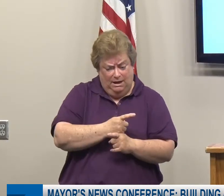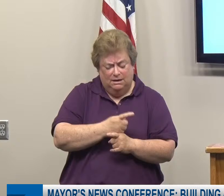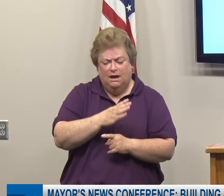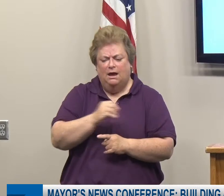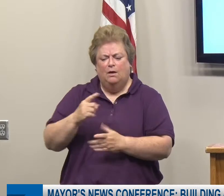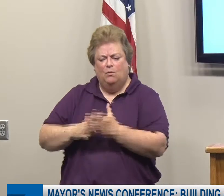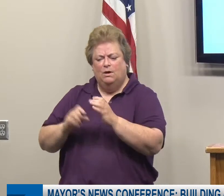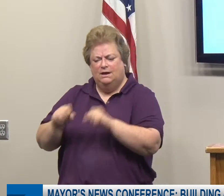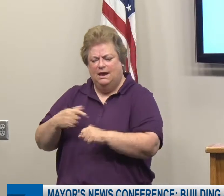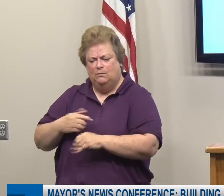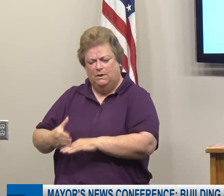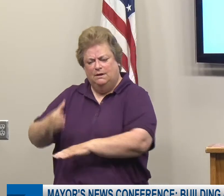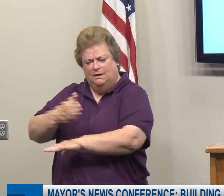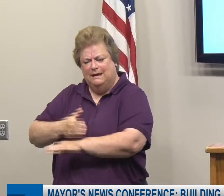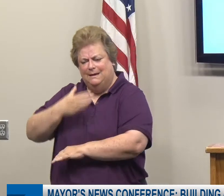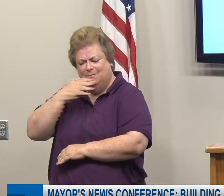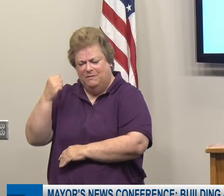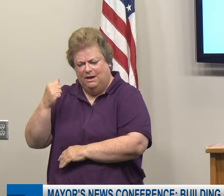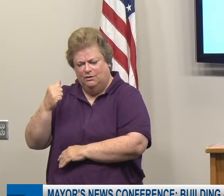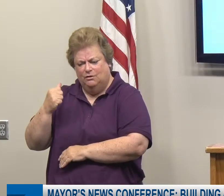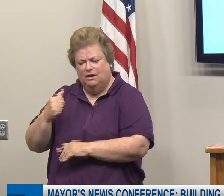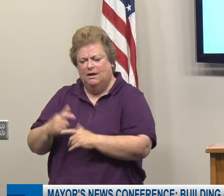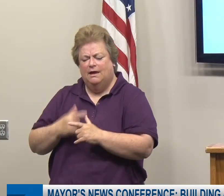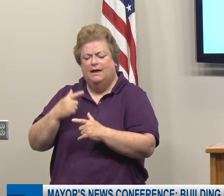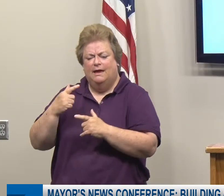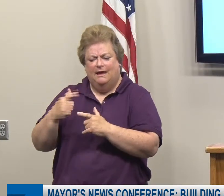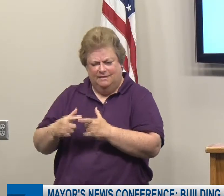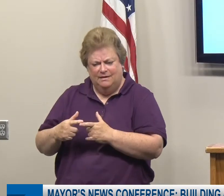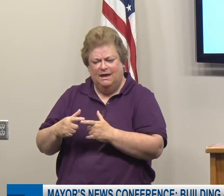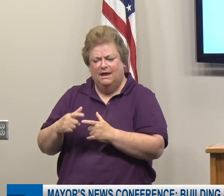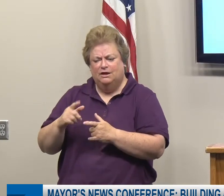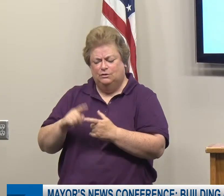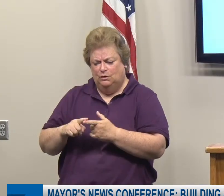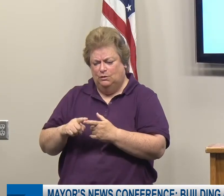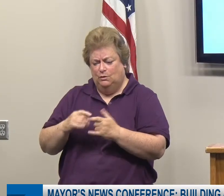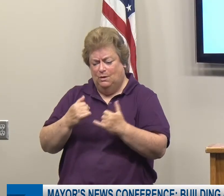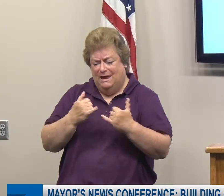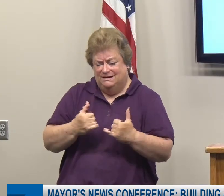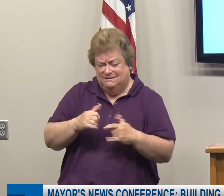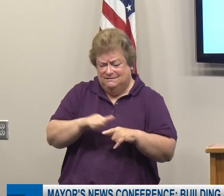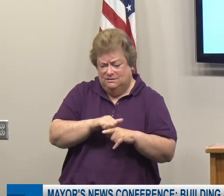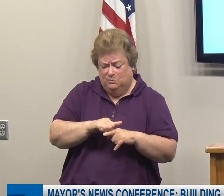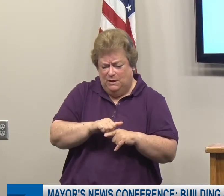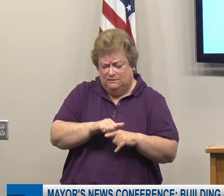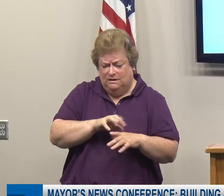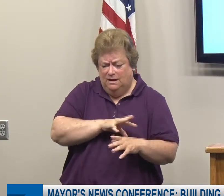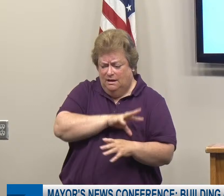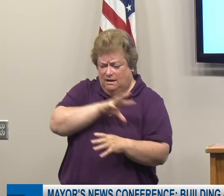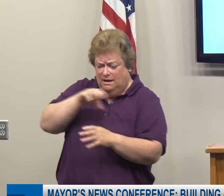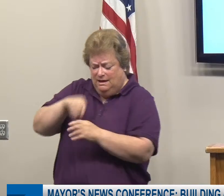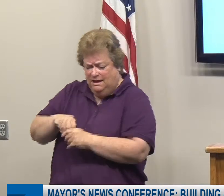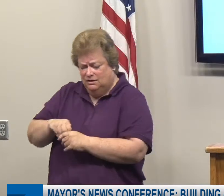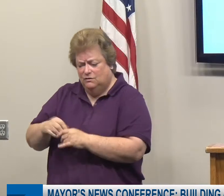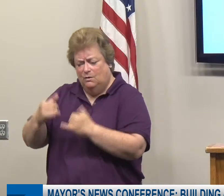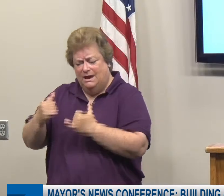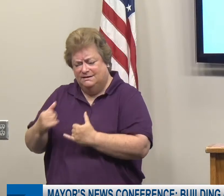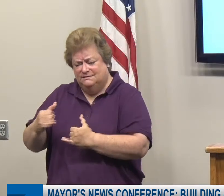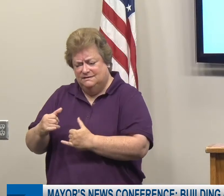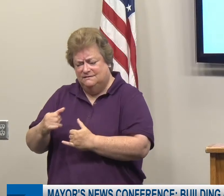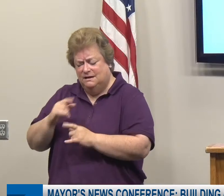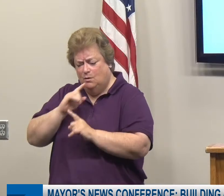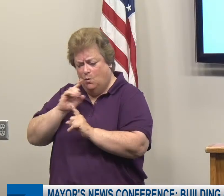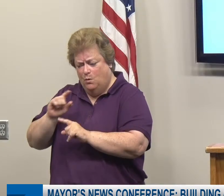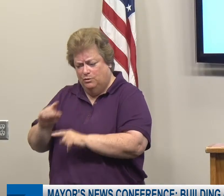can do better, and then to codify those existing practices into existing general orders that talk about